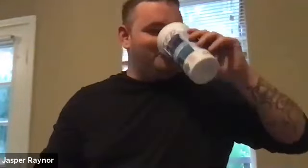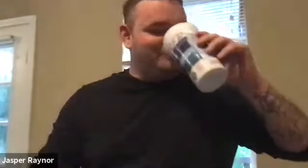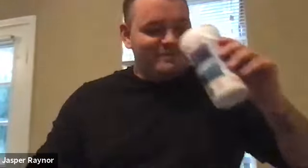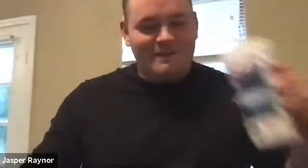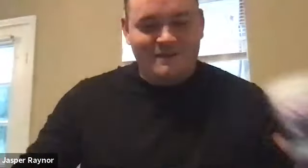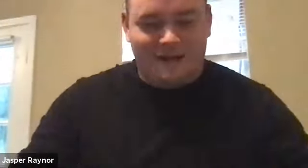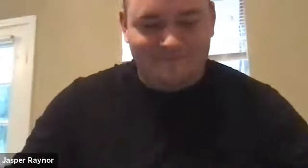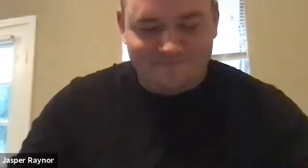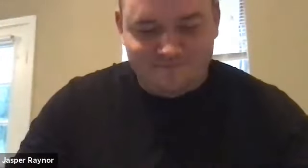Okay.